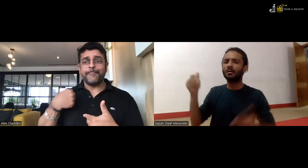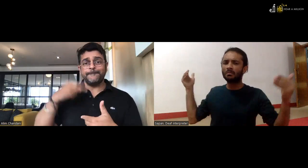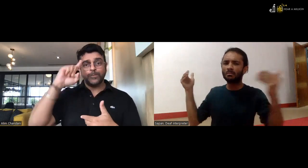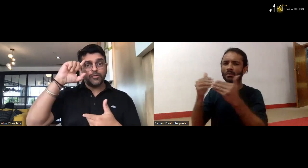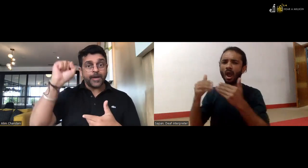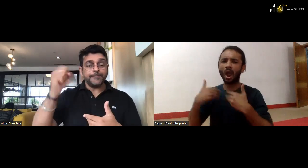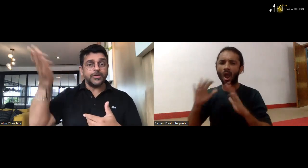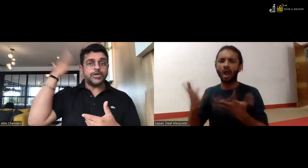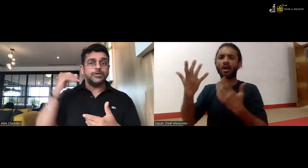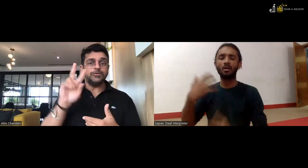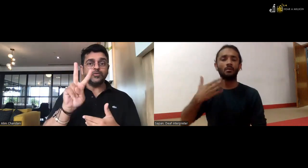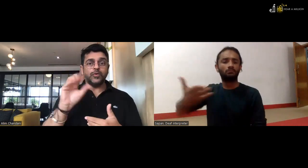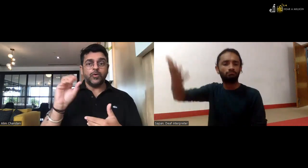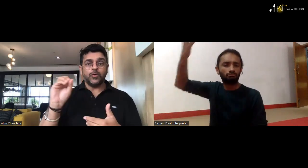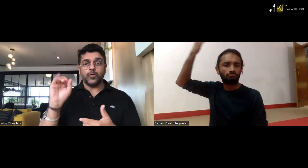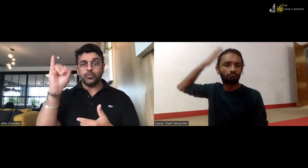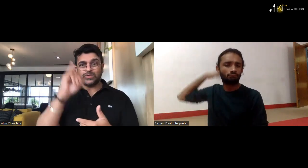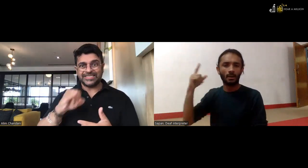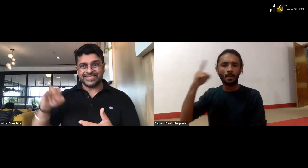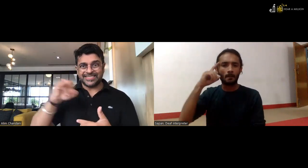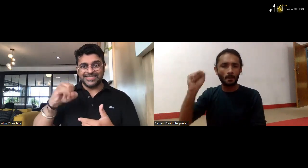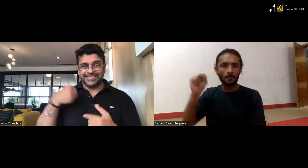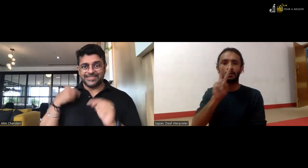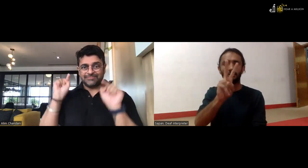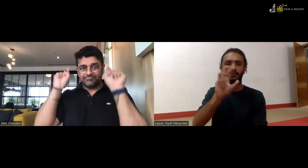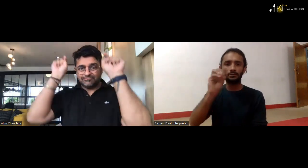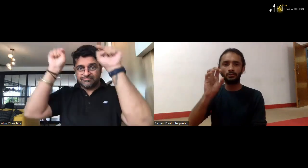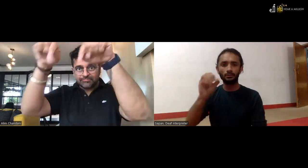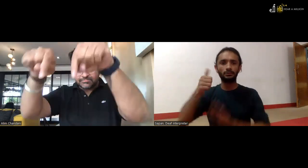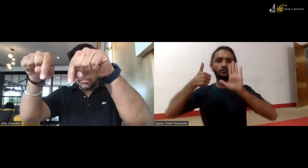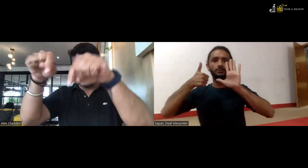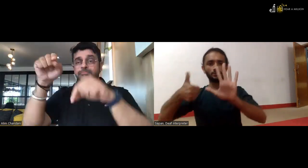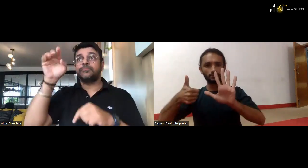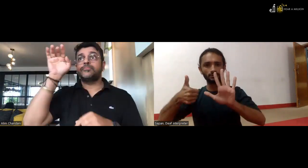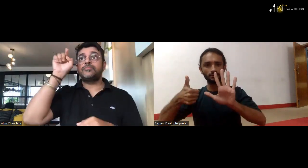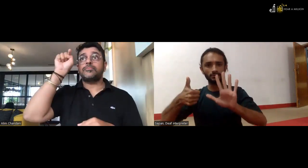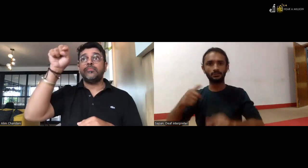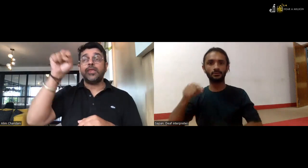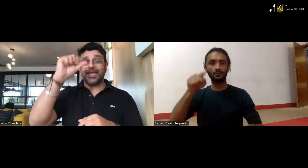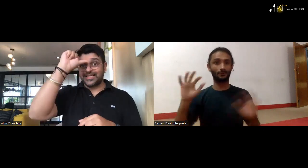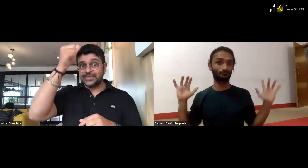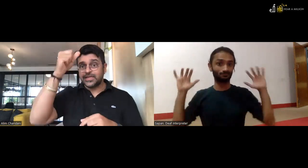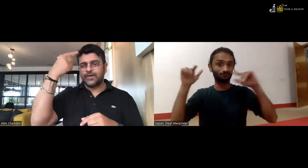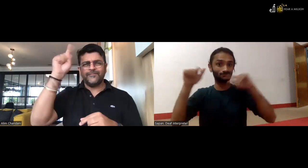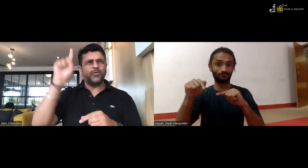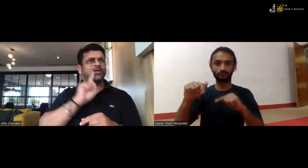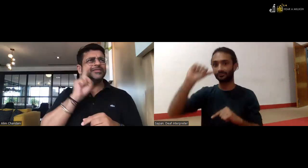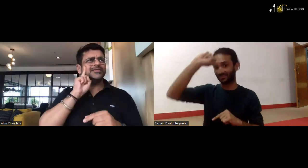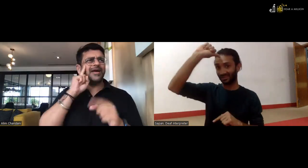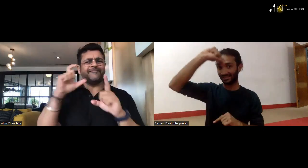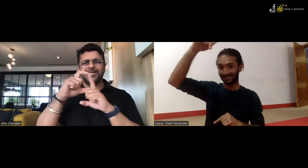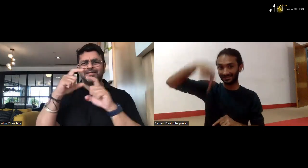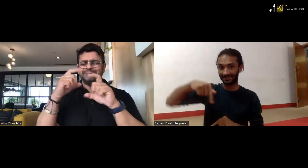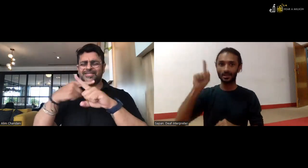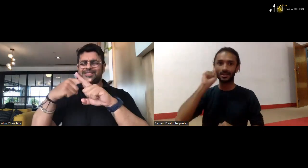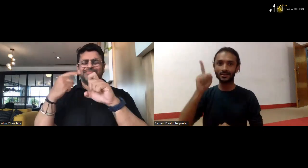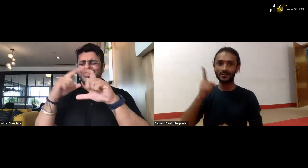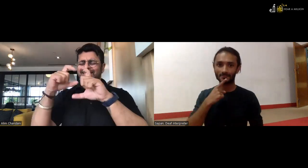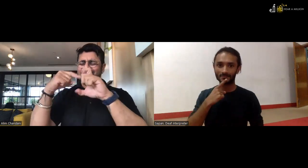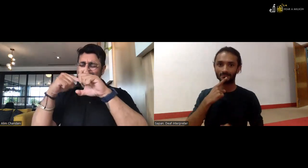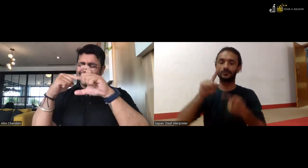I would like to tell how I met Dr. Madan. I met him in 2006 when I was